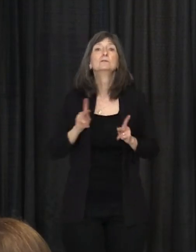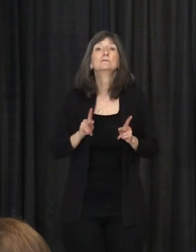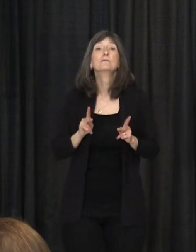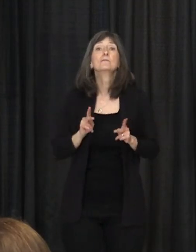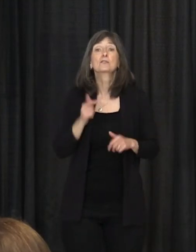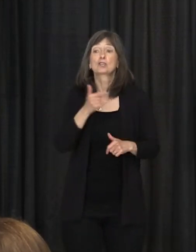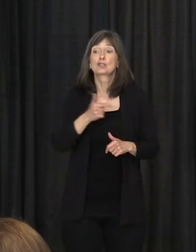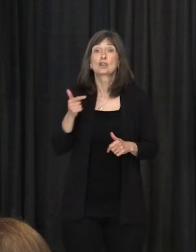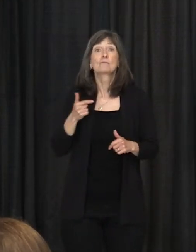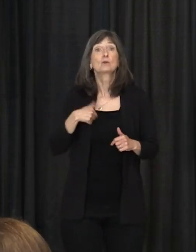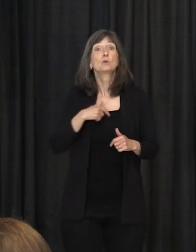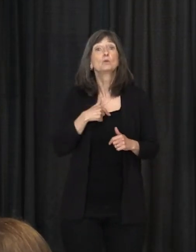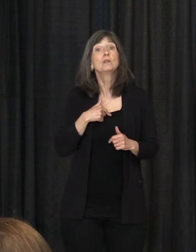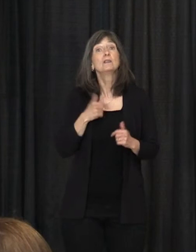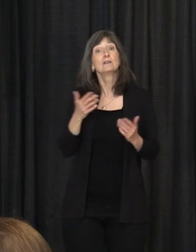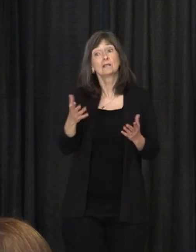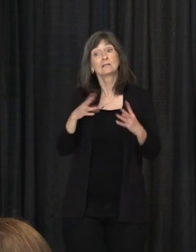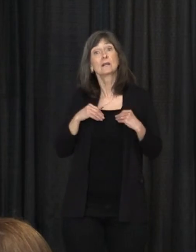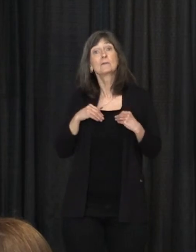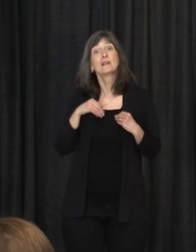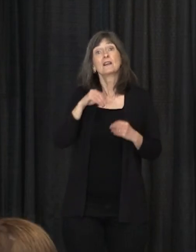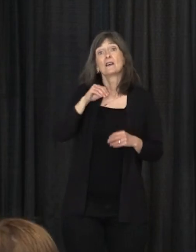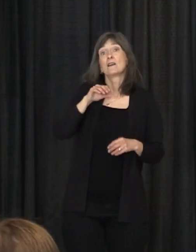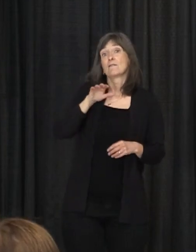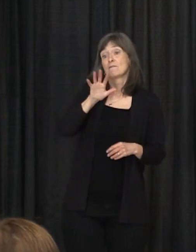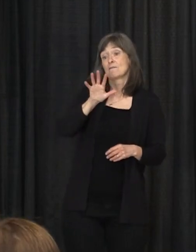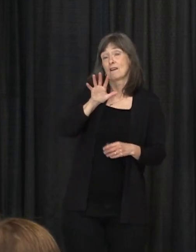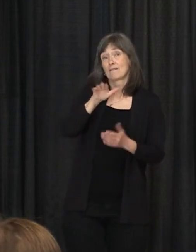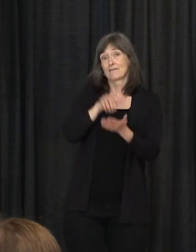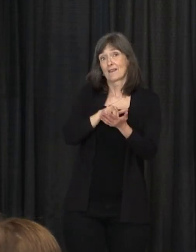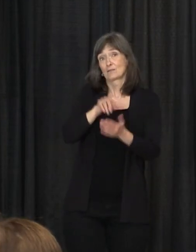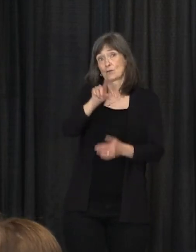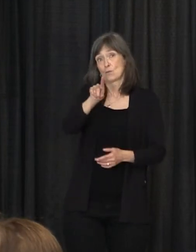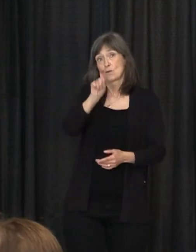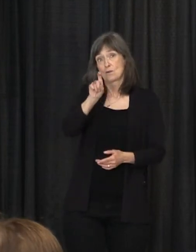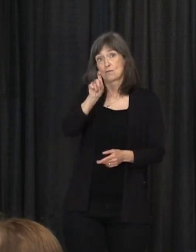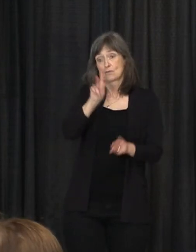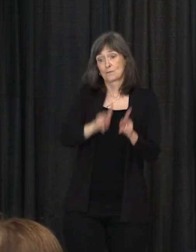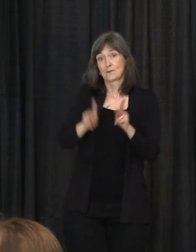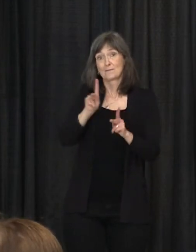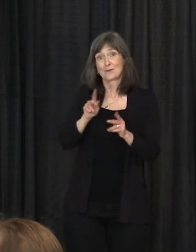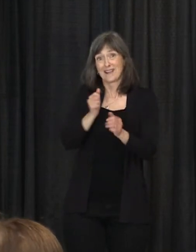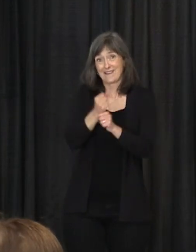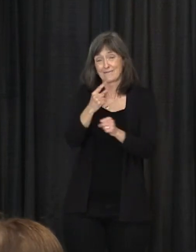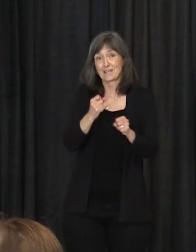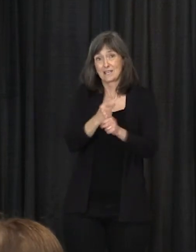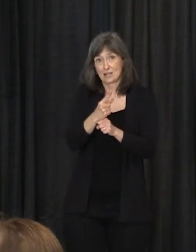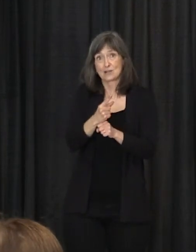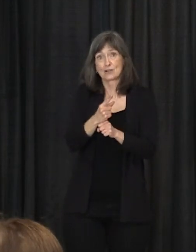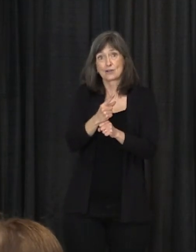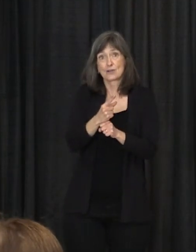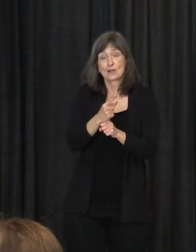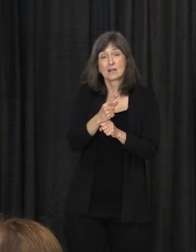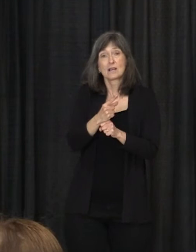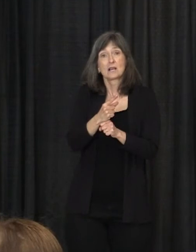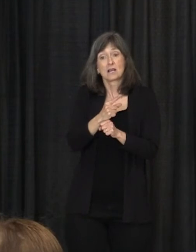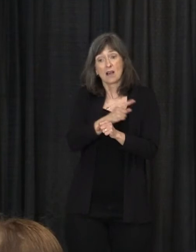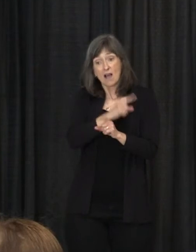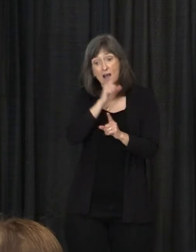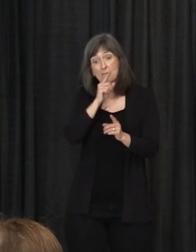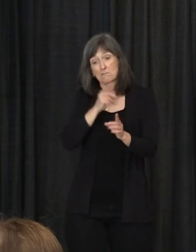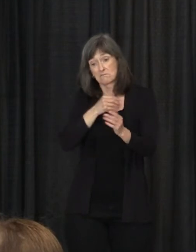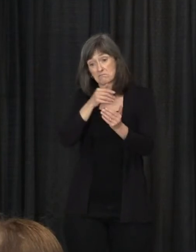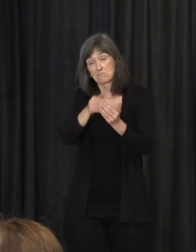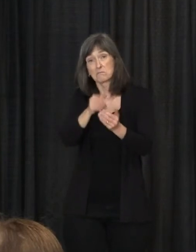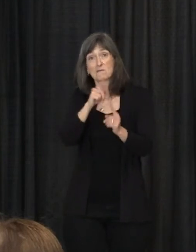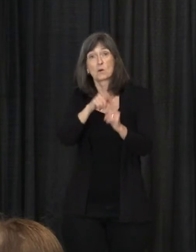welcoming 5,100 newcomers a year by 2026. And we are confident that the investments and initiatives